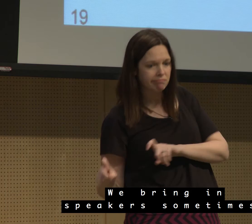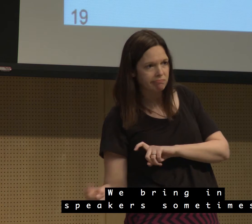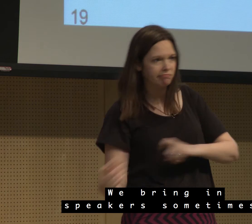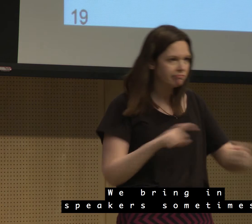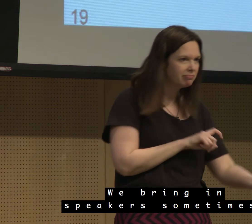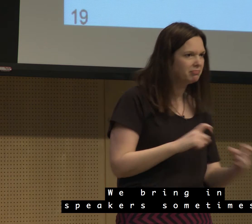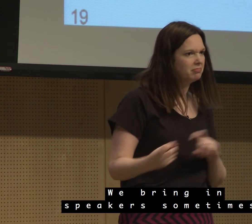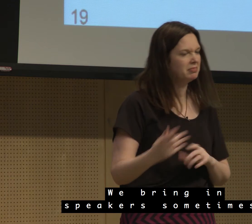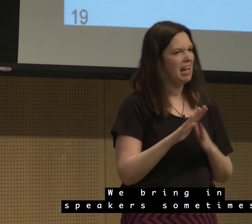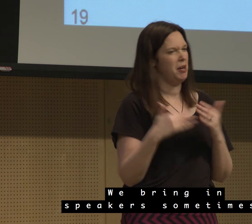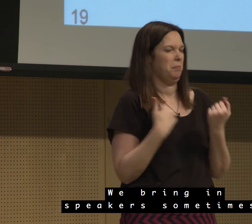speakers sometimes.